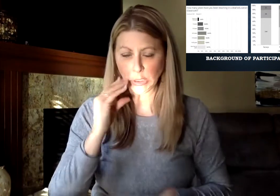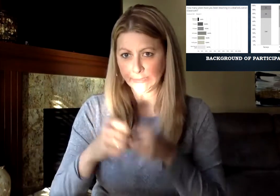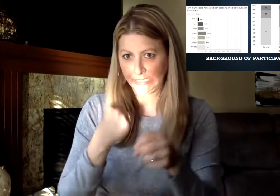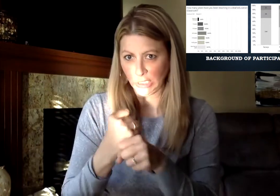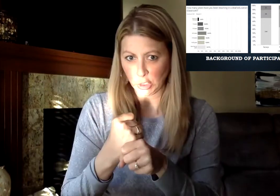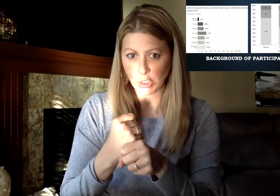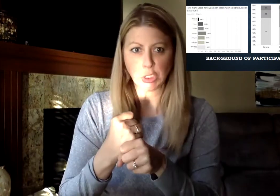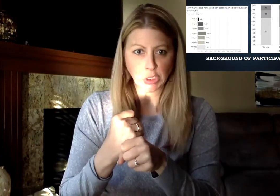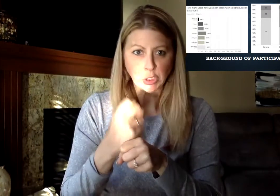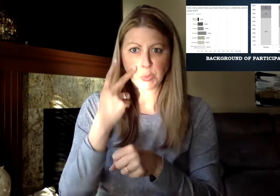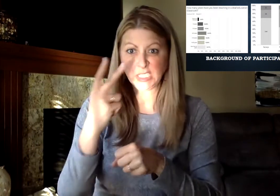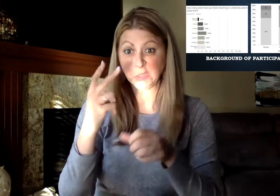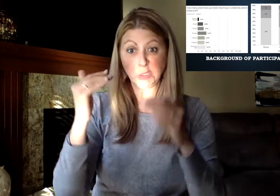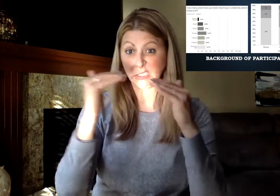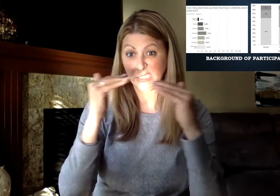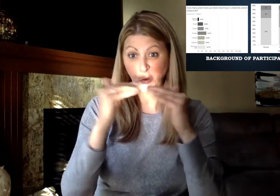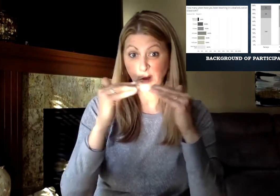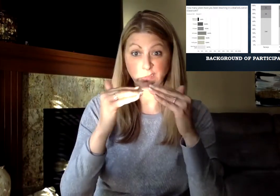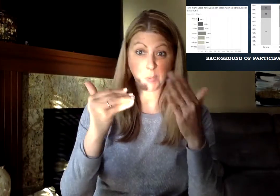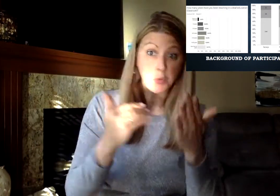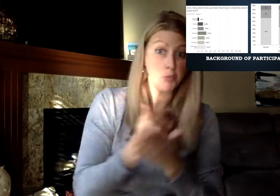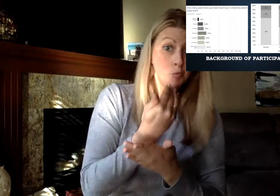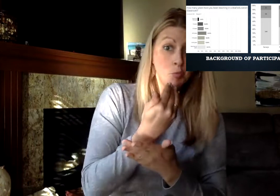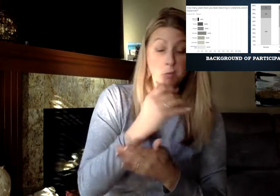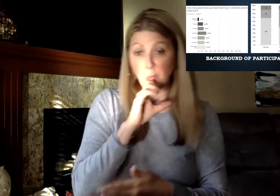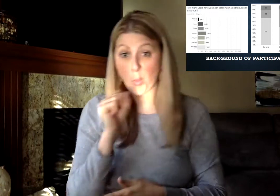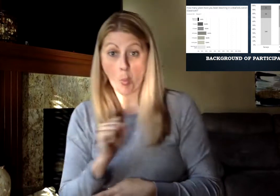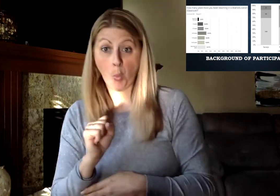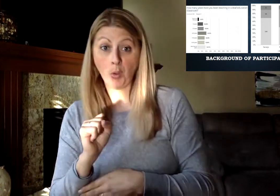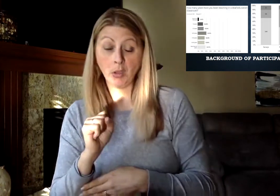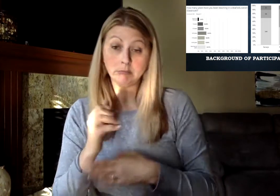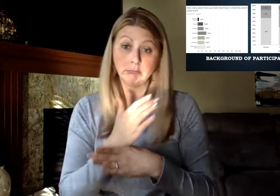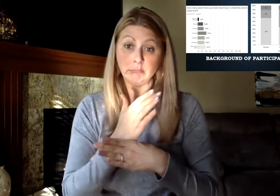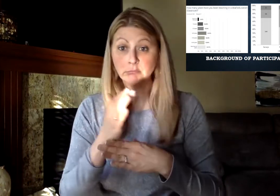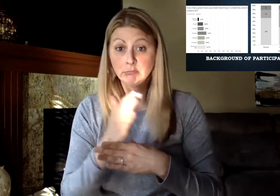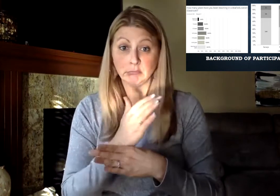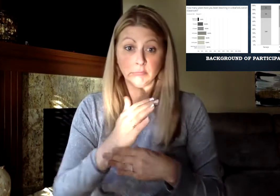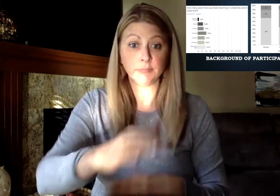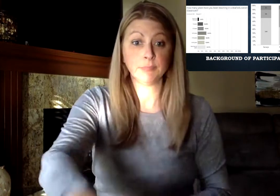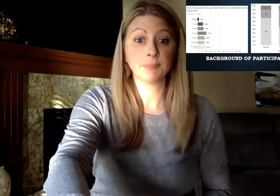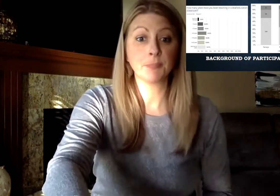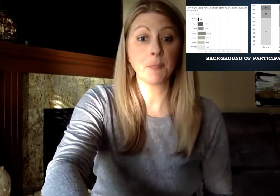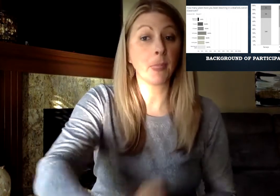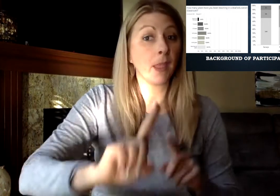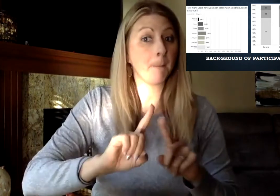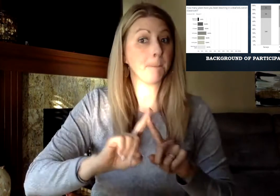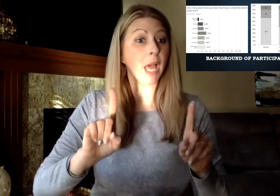You can see the variety of experience of years. It's pretty varied from new to old to many, many